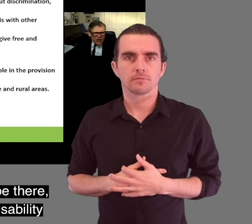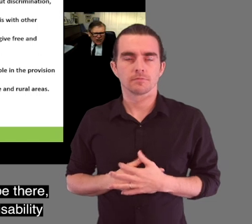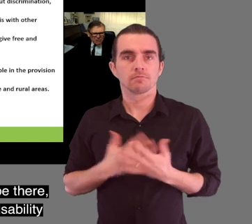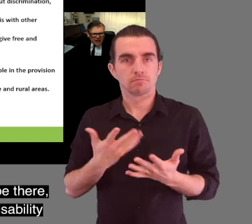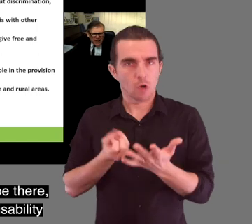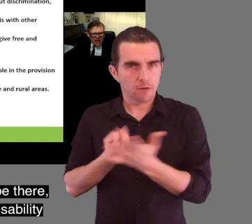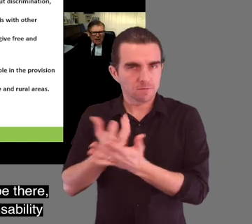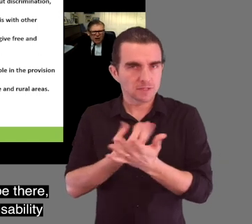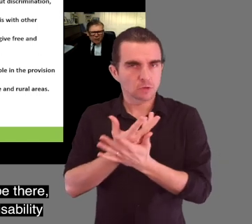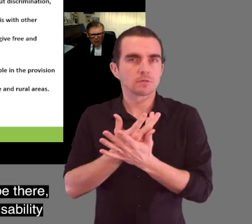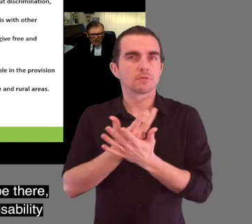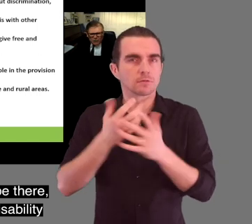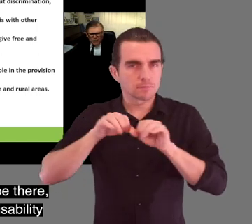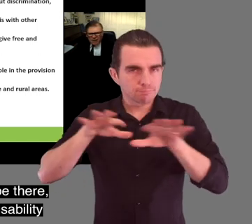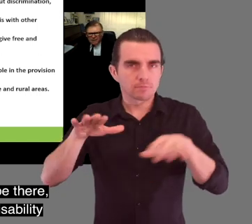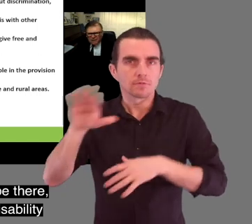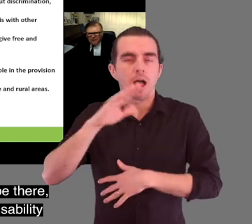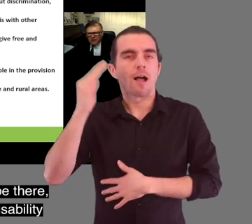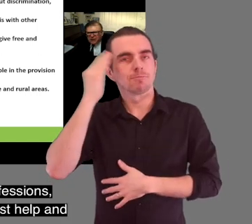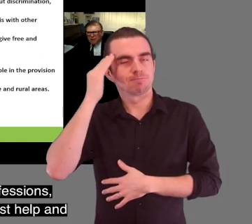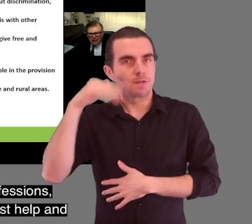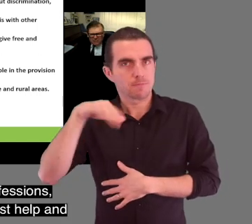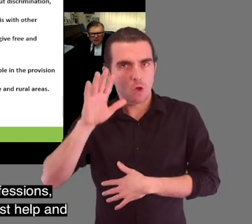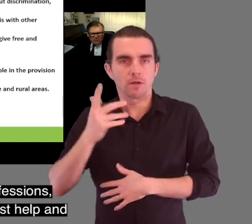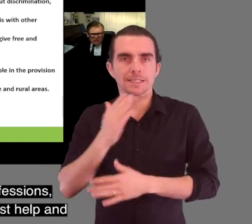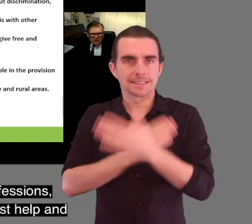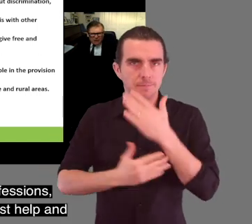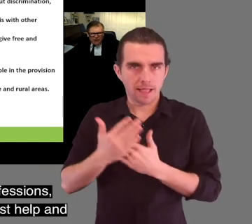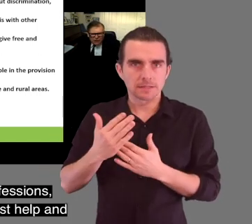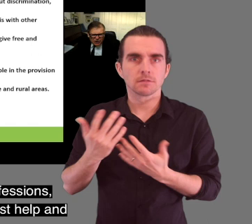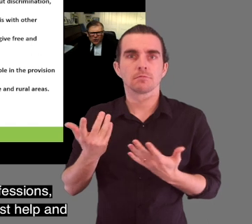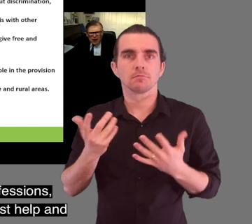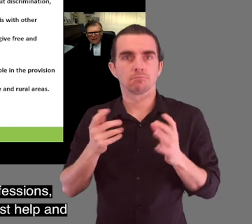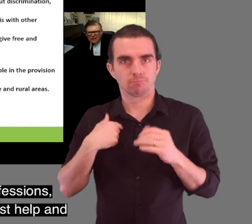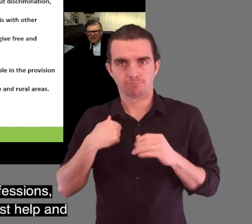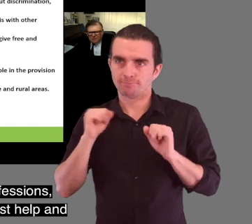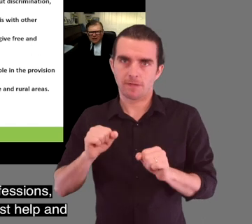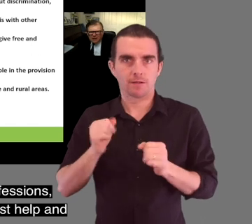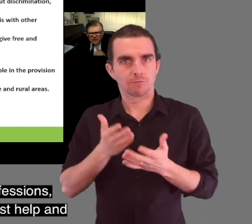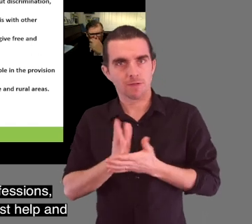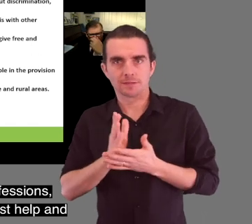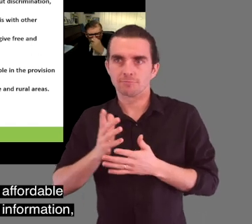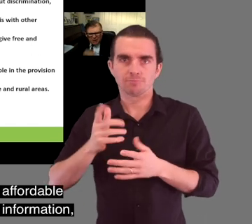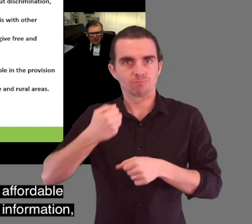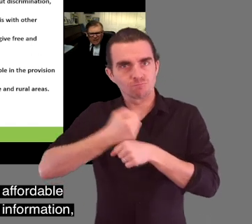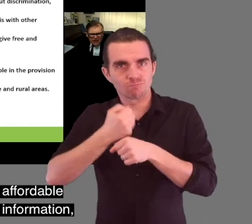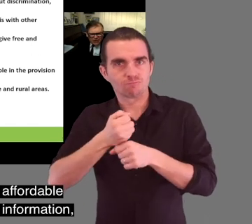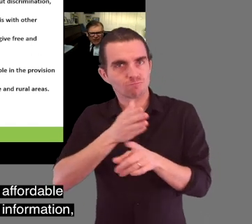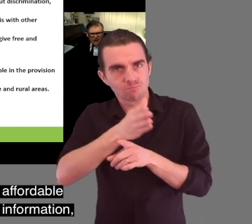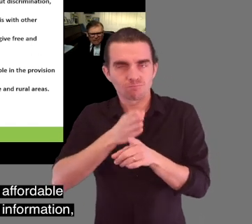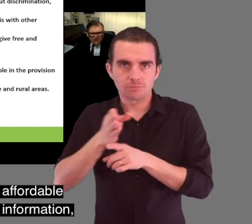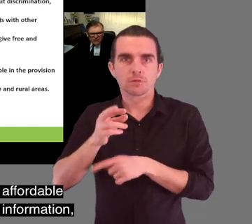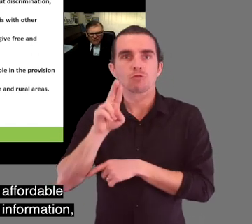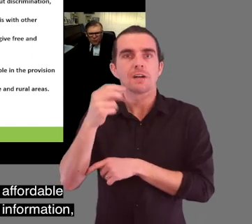Information needs to be there, raise awareness of disability rights amongst the professions, ensure access to specialist health and